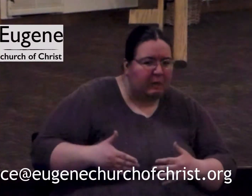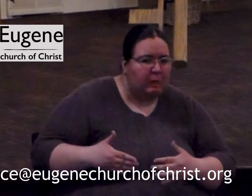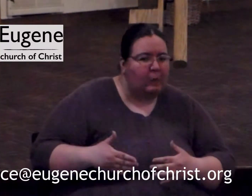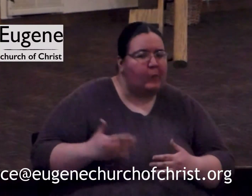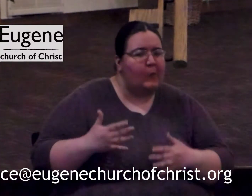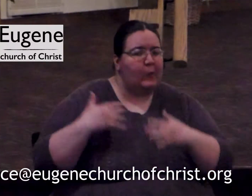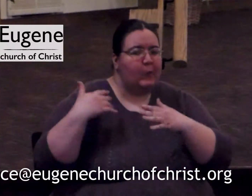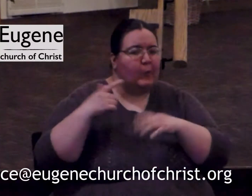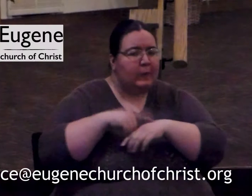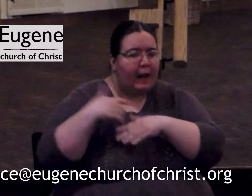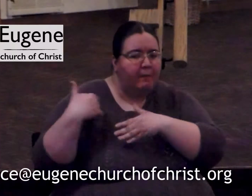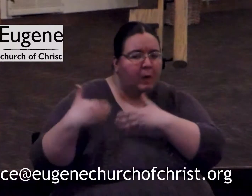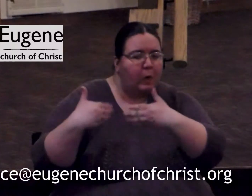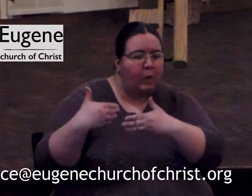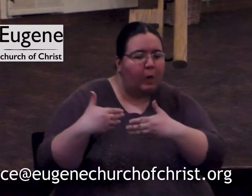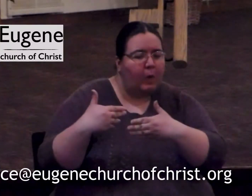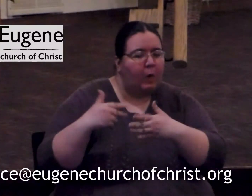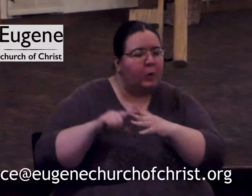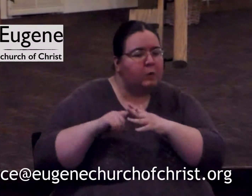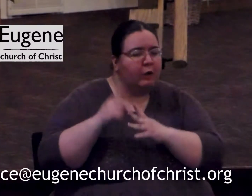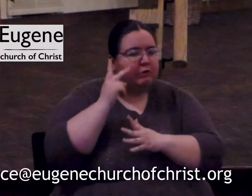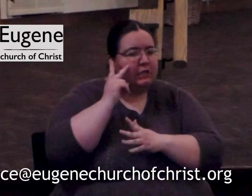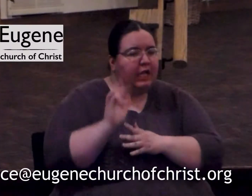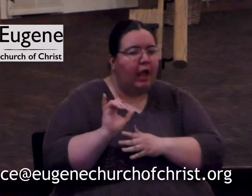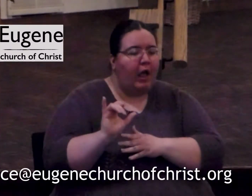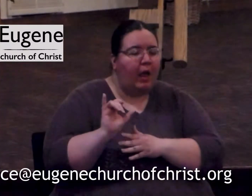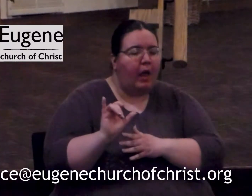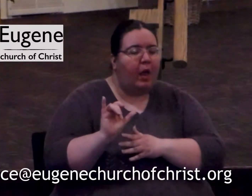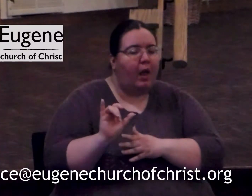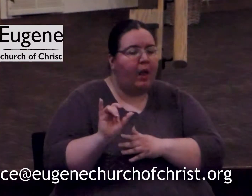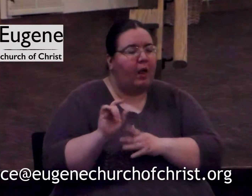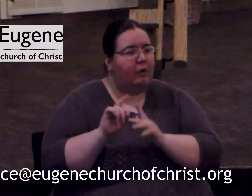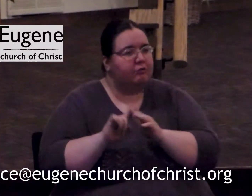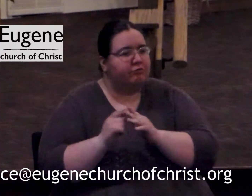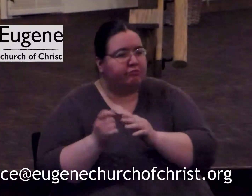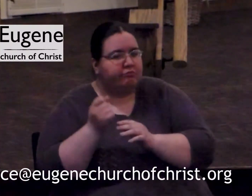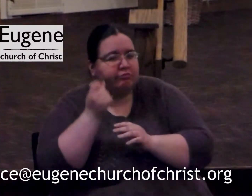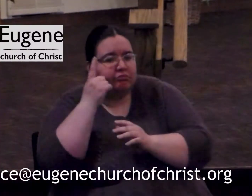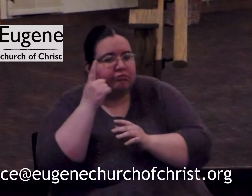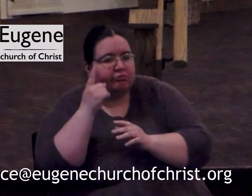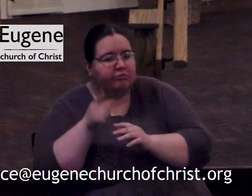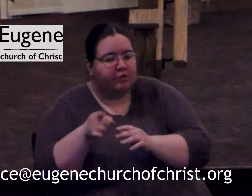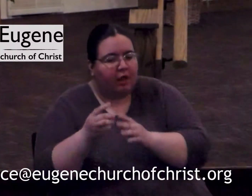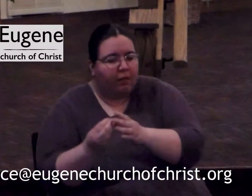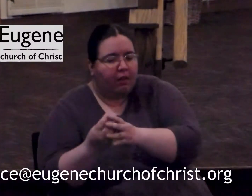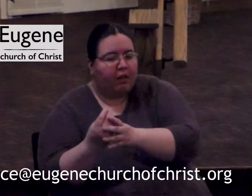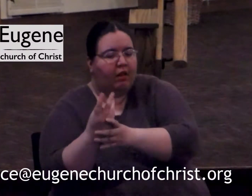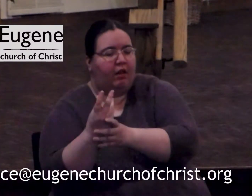For those of us, you have people within your own family that you may get frustrated with, and then you see the growth come.